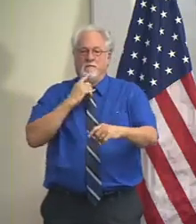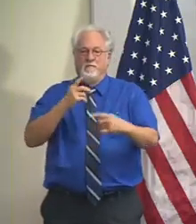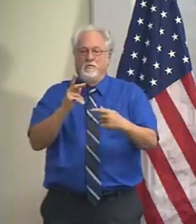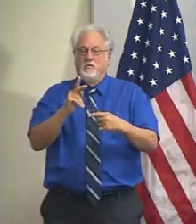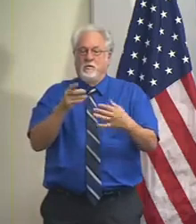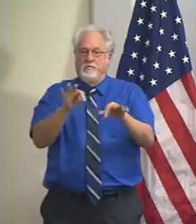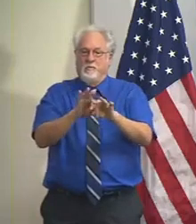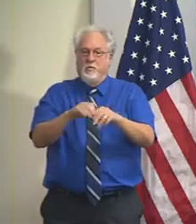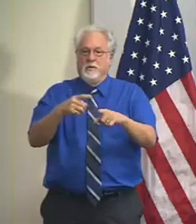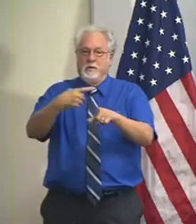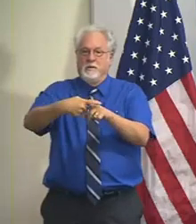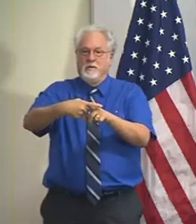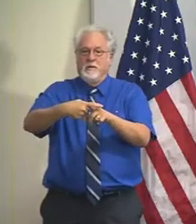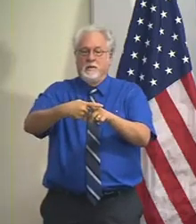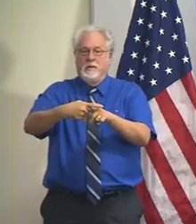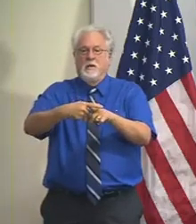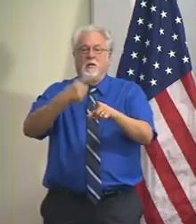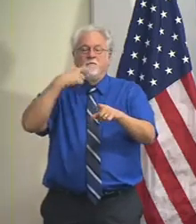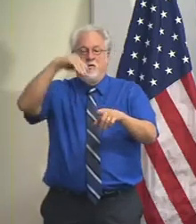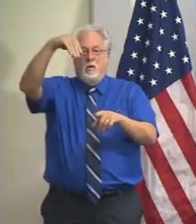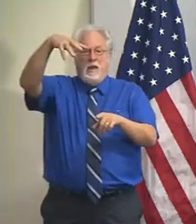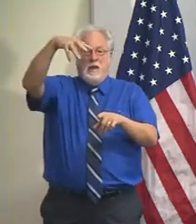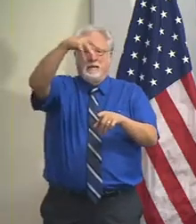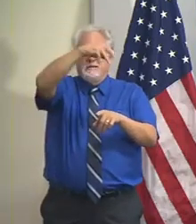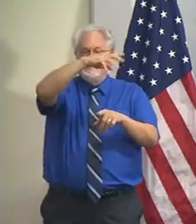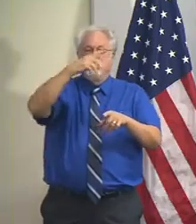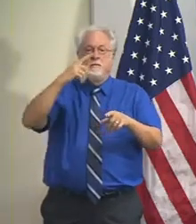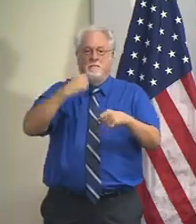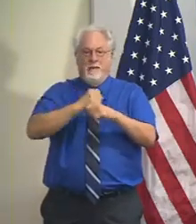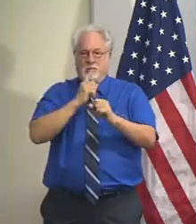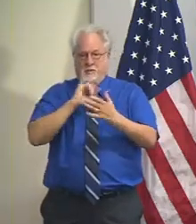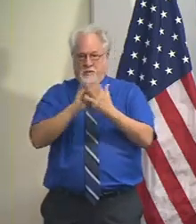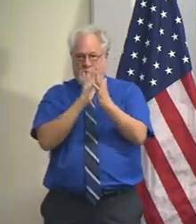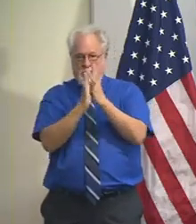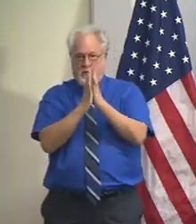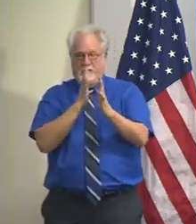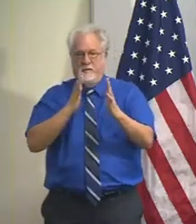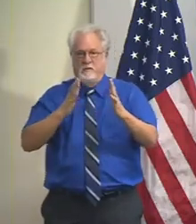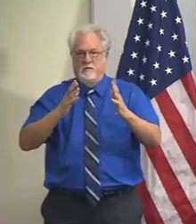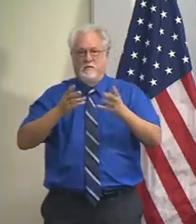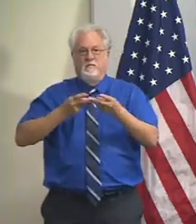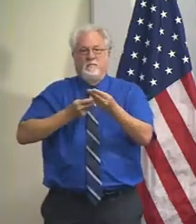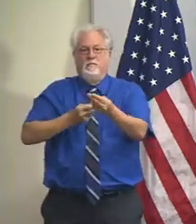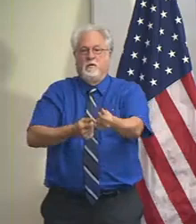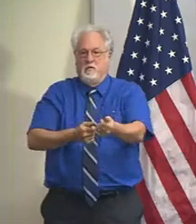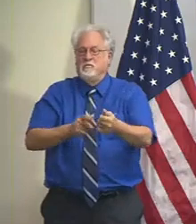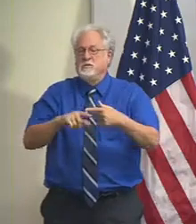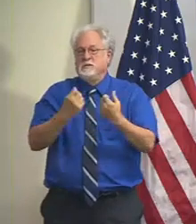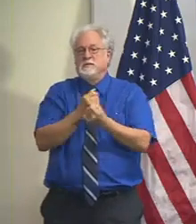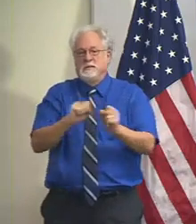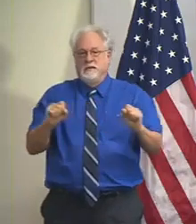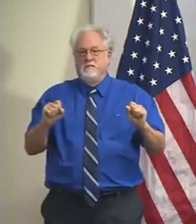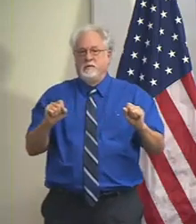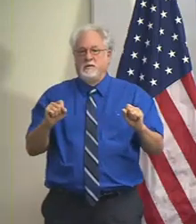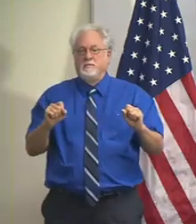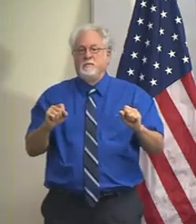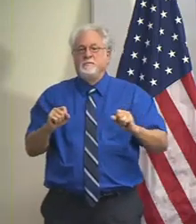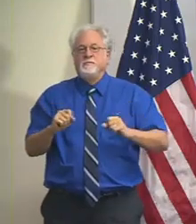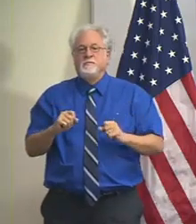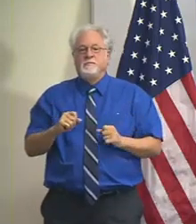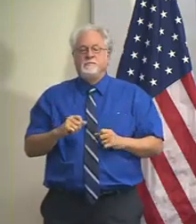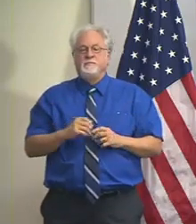intersections to power those light signals to make sure that we have the safety that we need for our